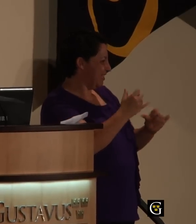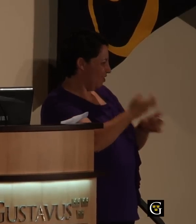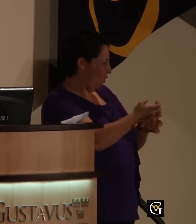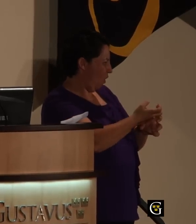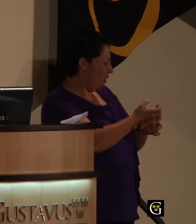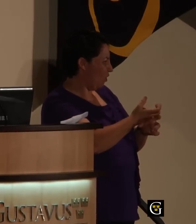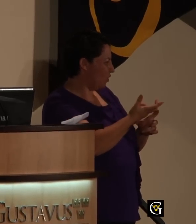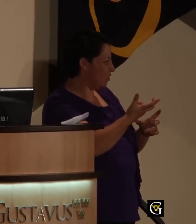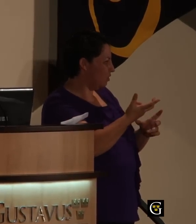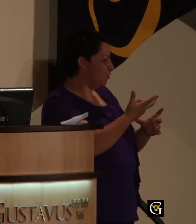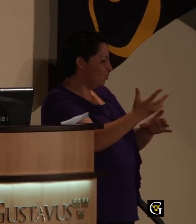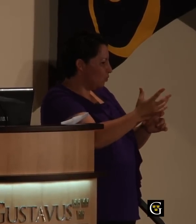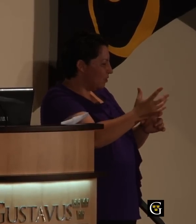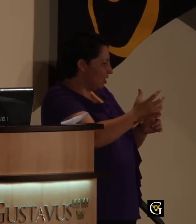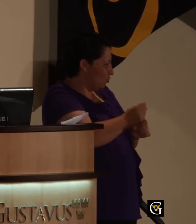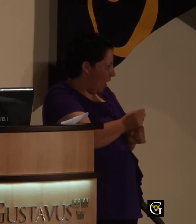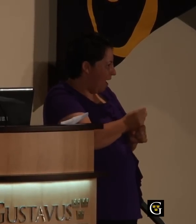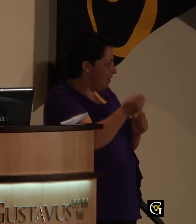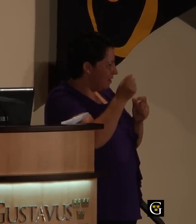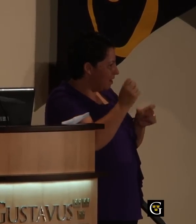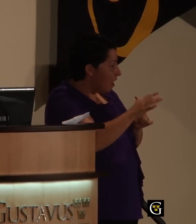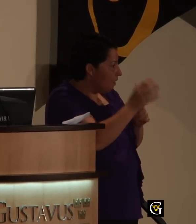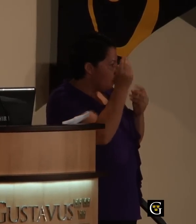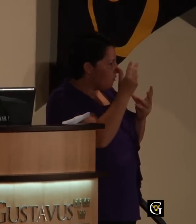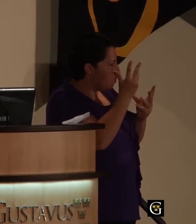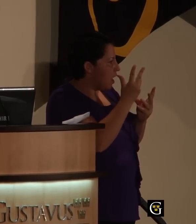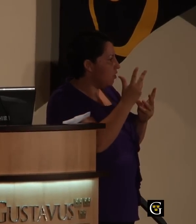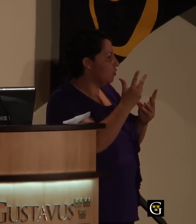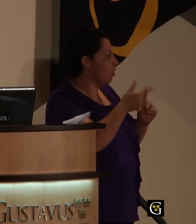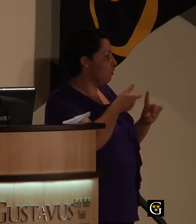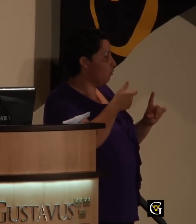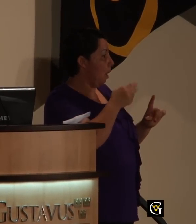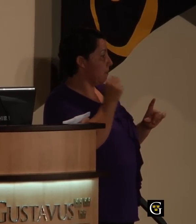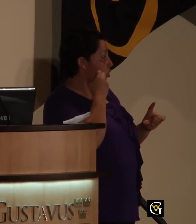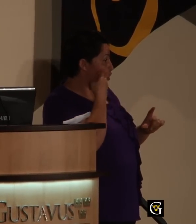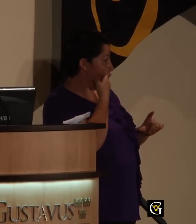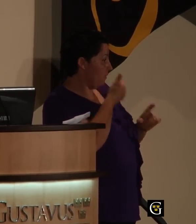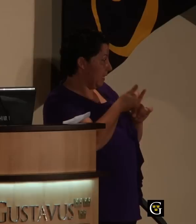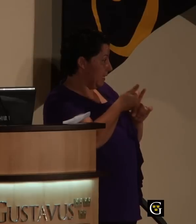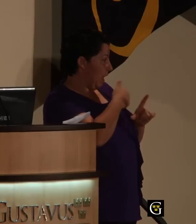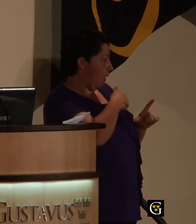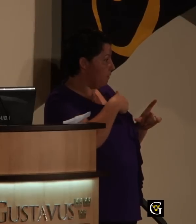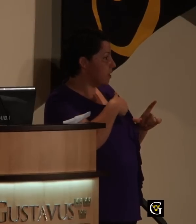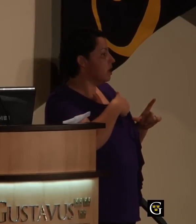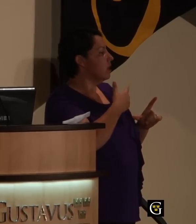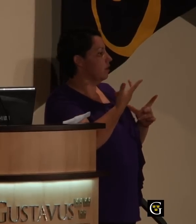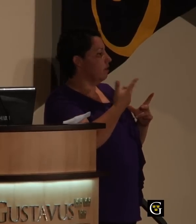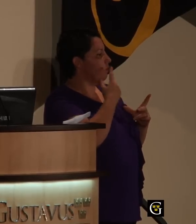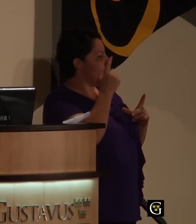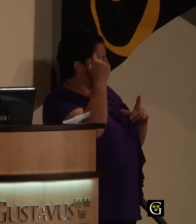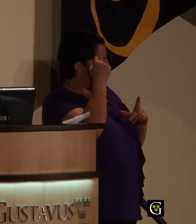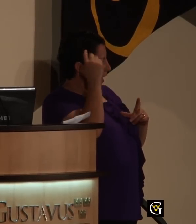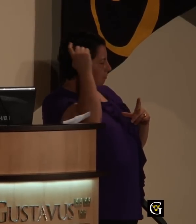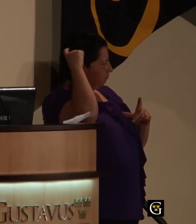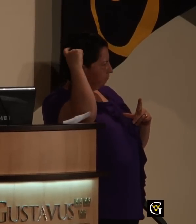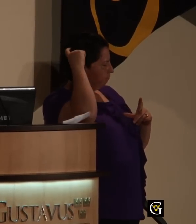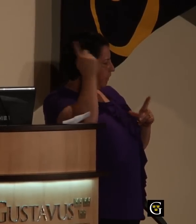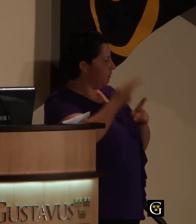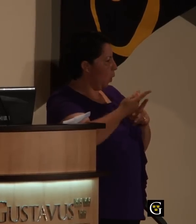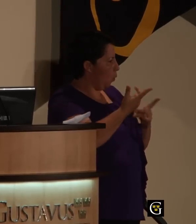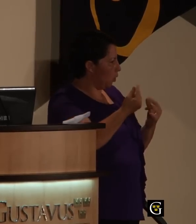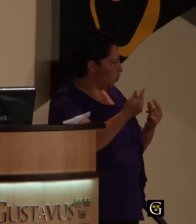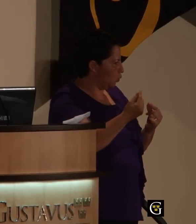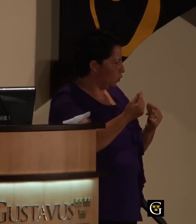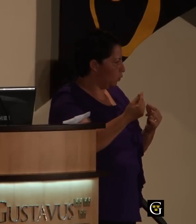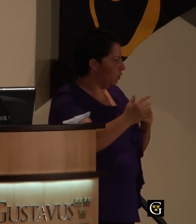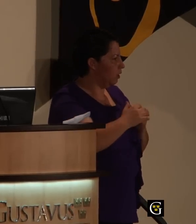extract enough information out of them to know ambiguously what that person wants to do. Because when a muscle contracts, other muscles